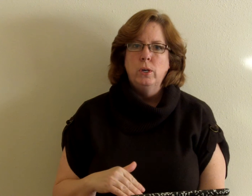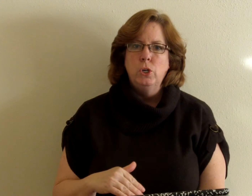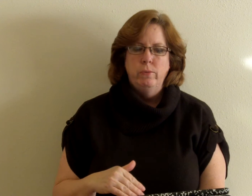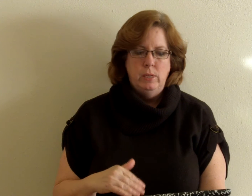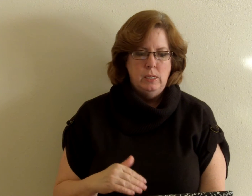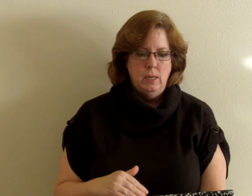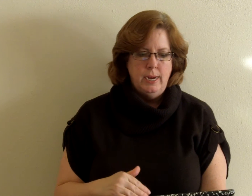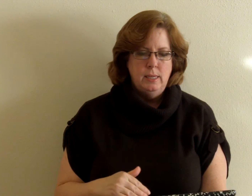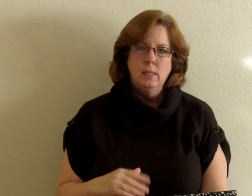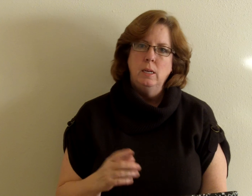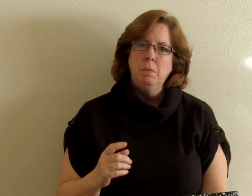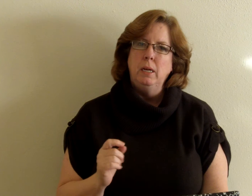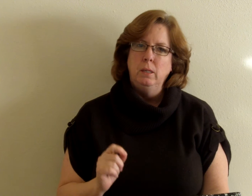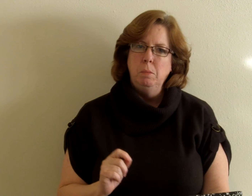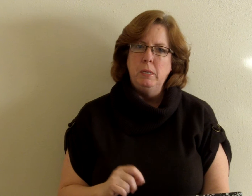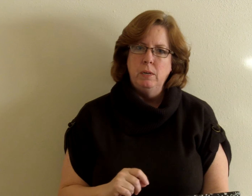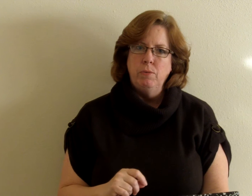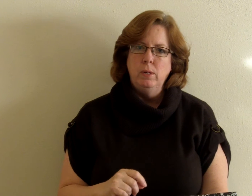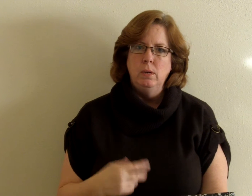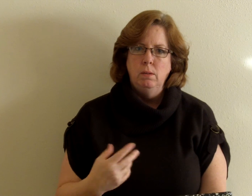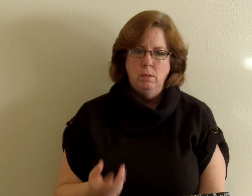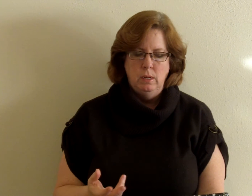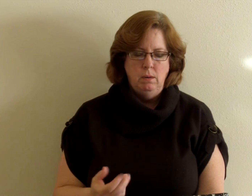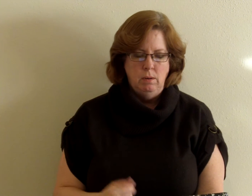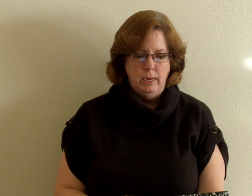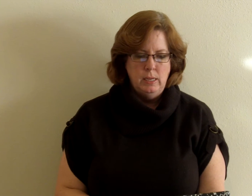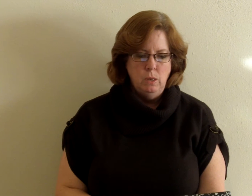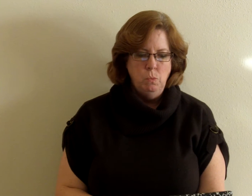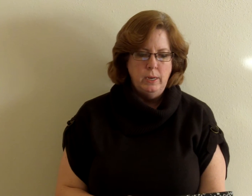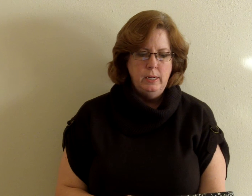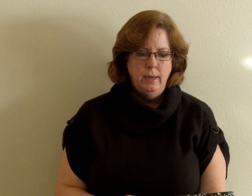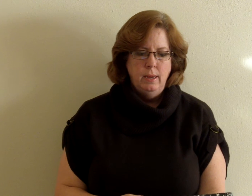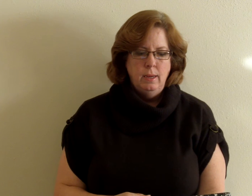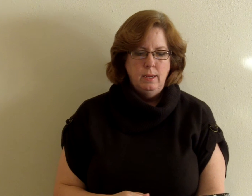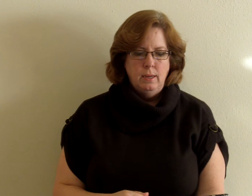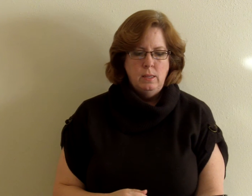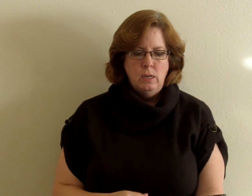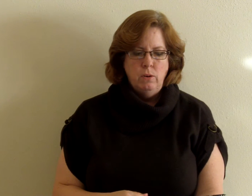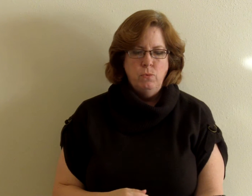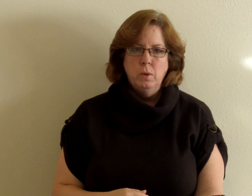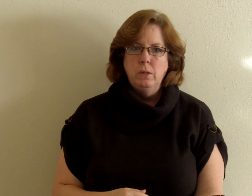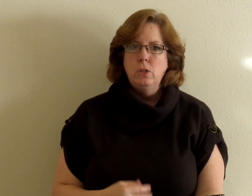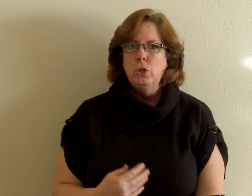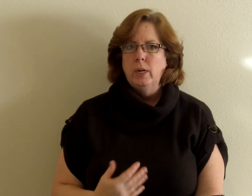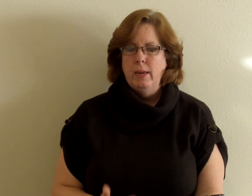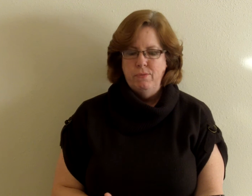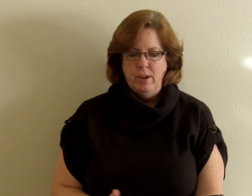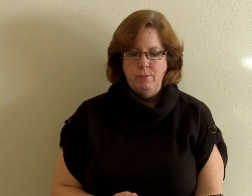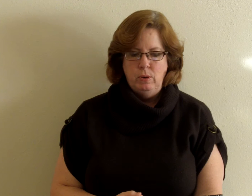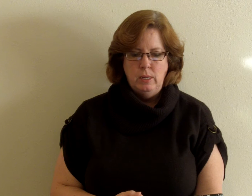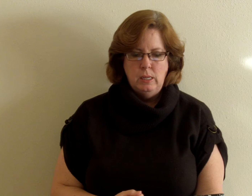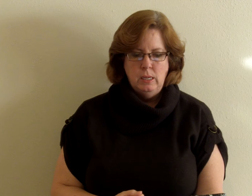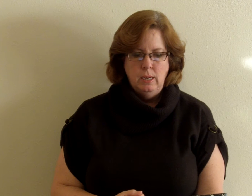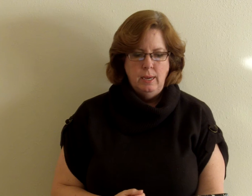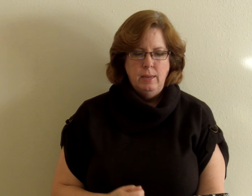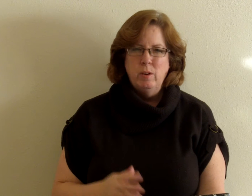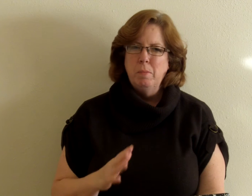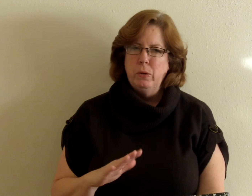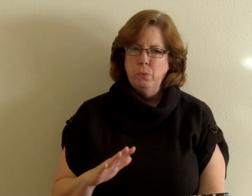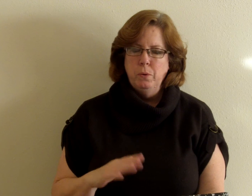structure of this class. It's going to be a little bit different than ASL 1. Instead of 4 units, you're going to have 5 units. They're about 3